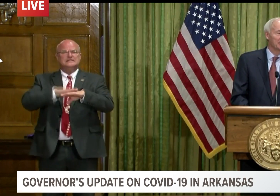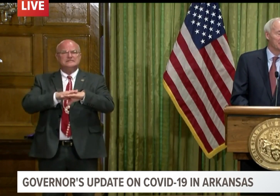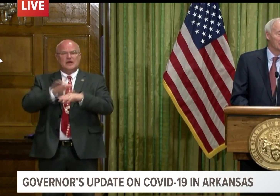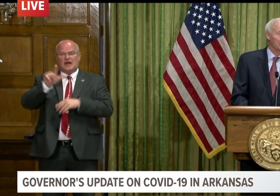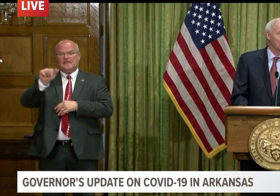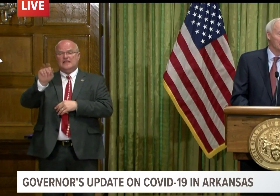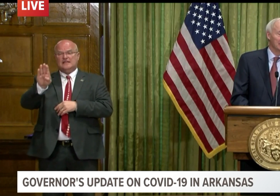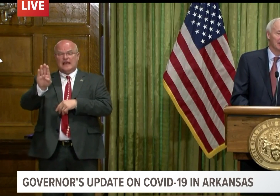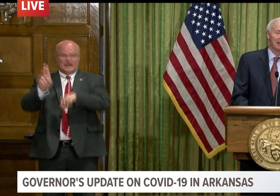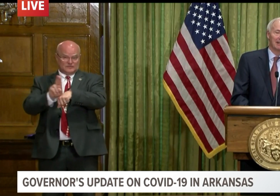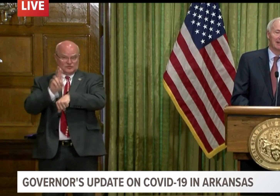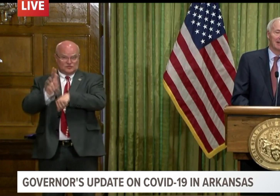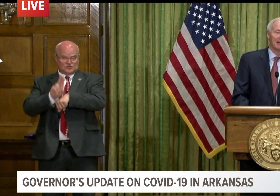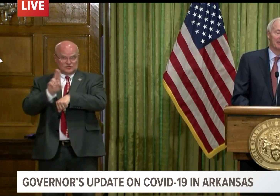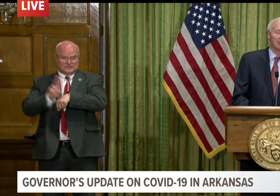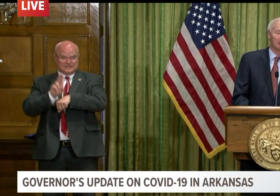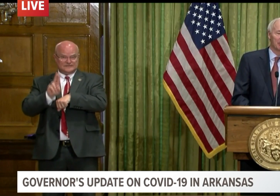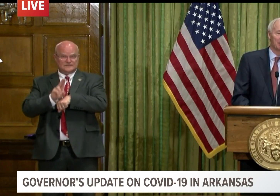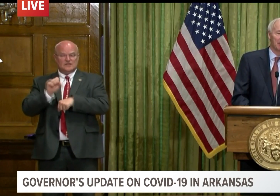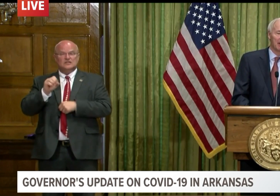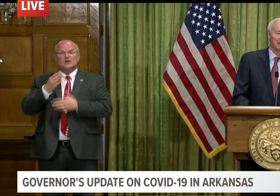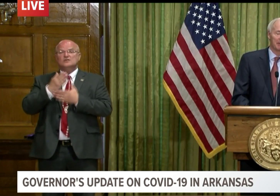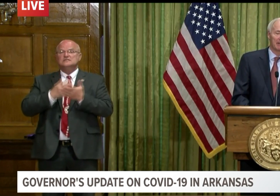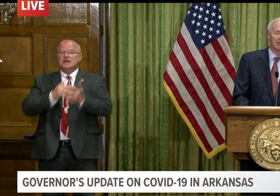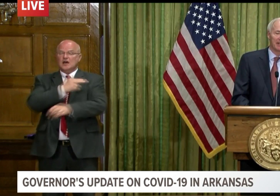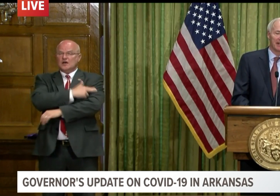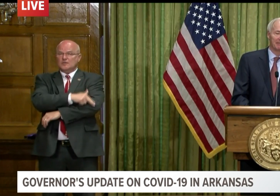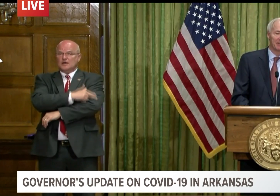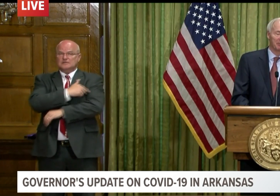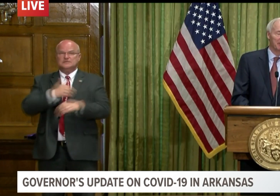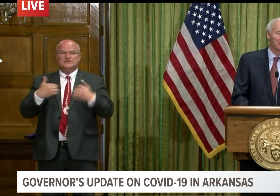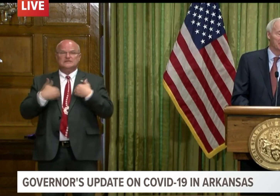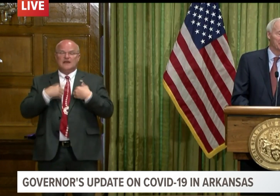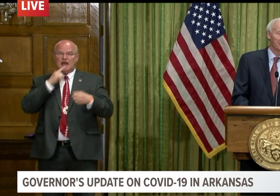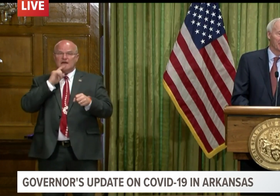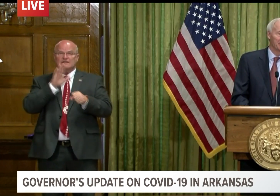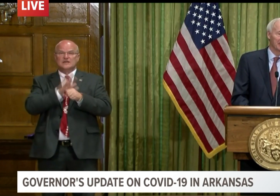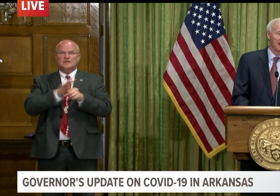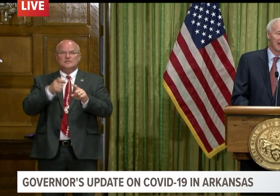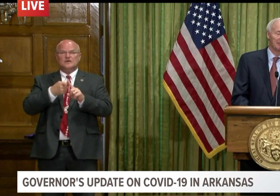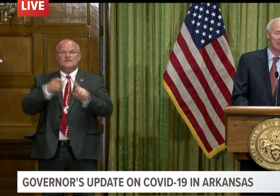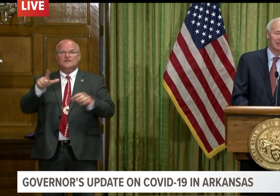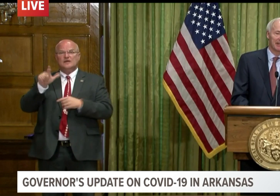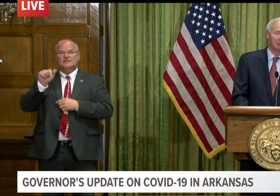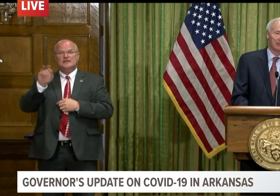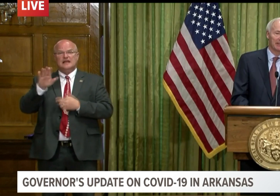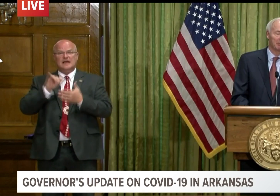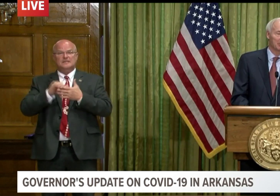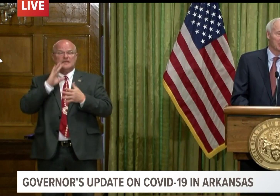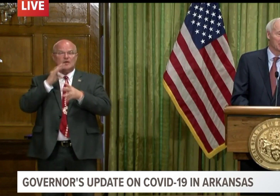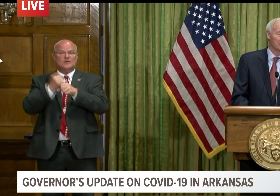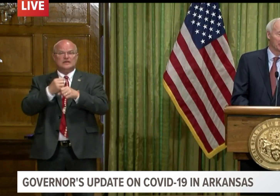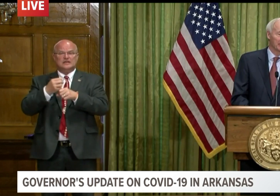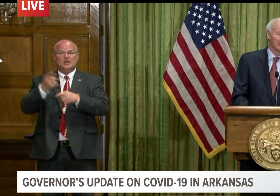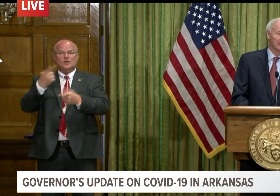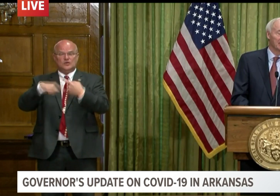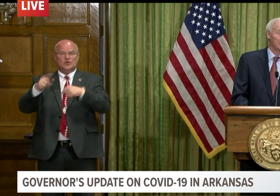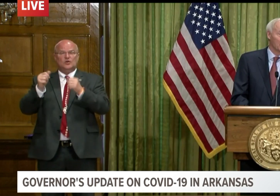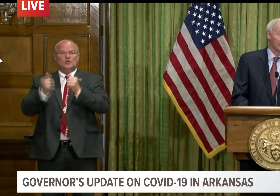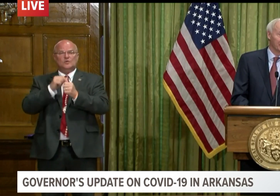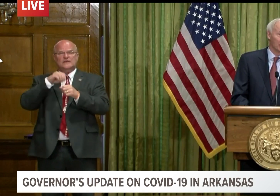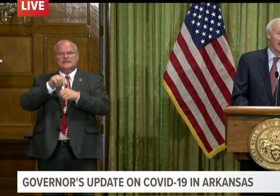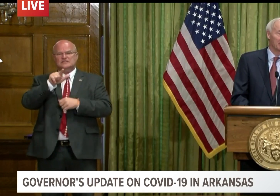the lab that you're using. So some hospitals have commitments from the labs that they will get a return